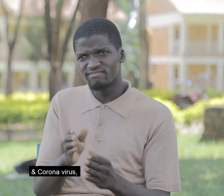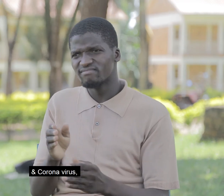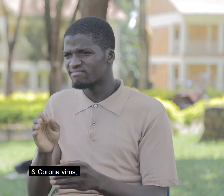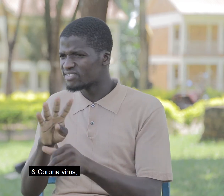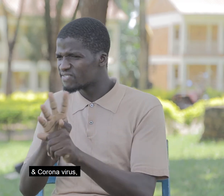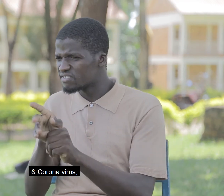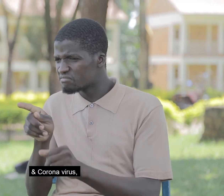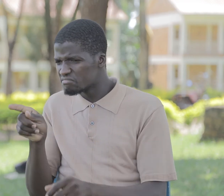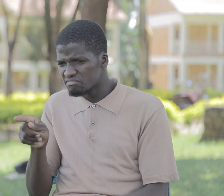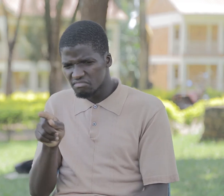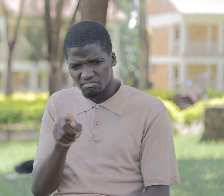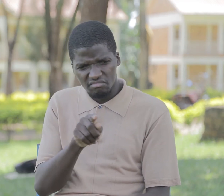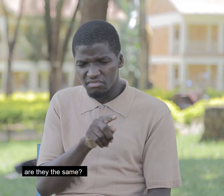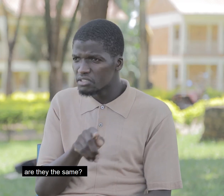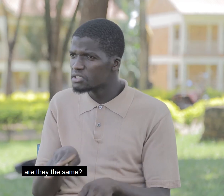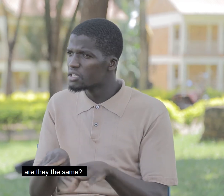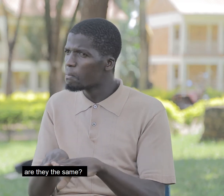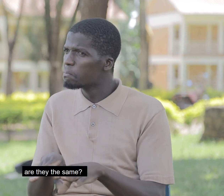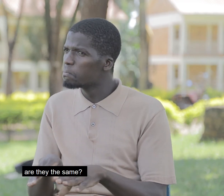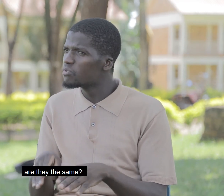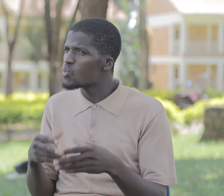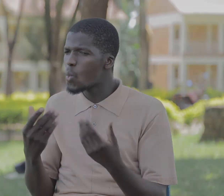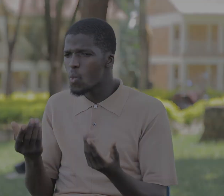and coronavirus, are they the same?